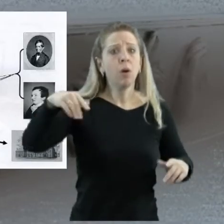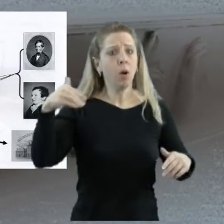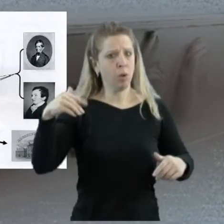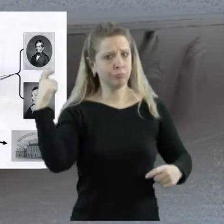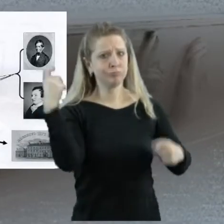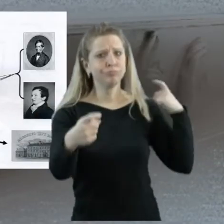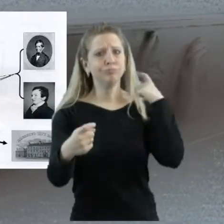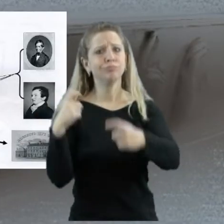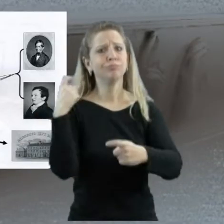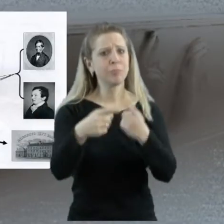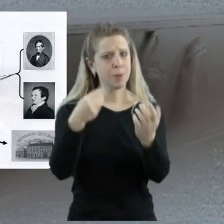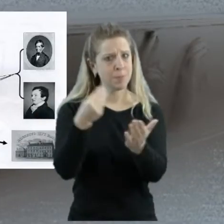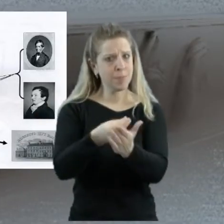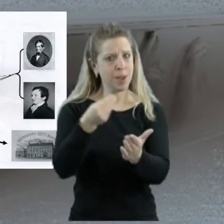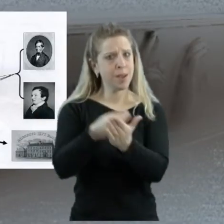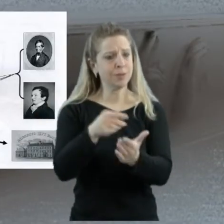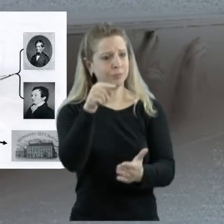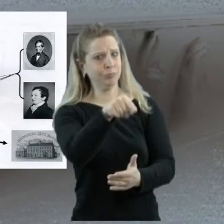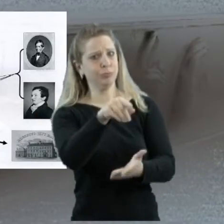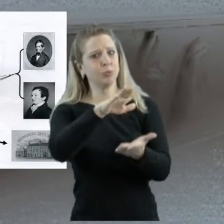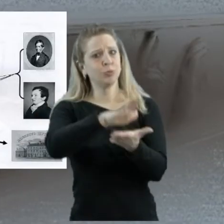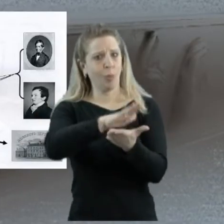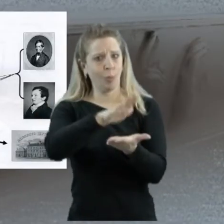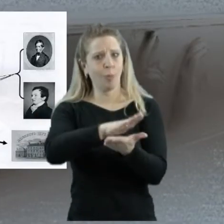People gave money to help the school.